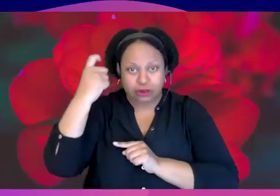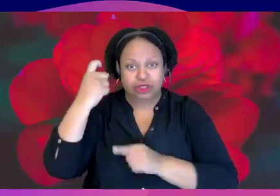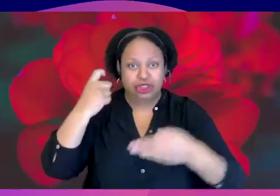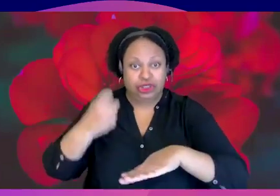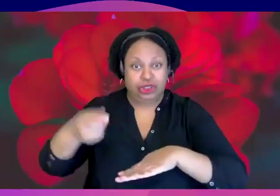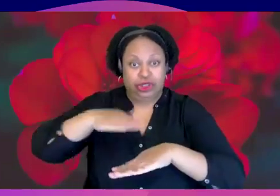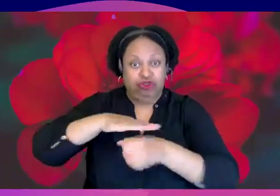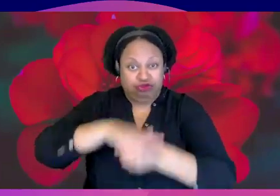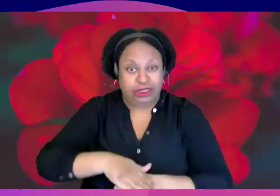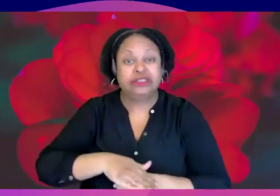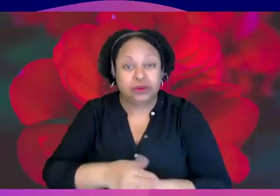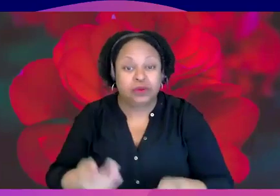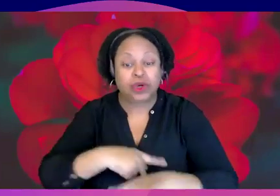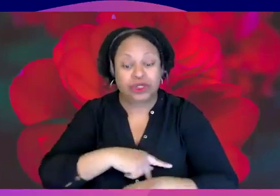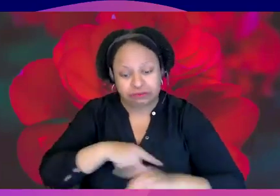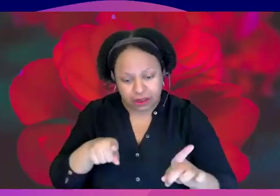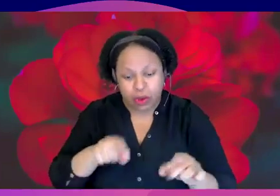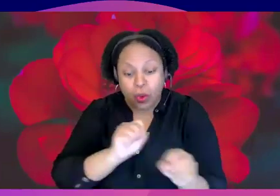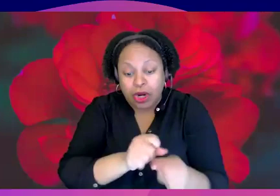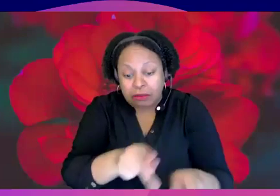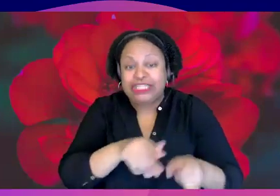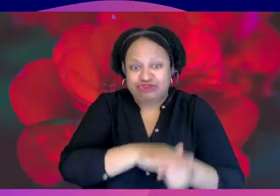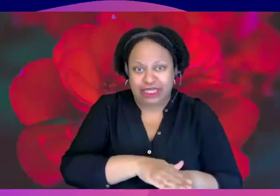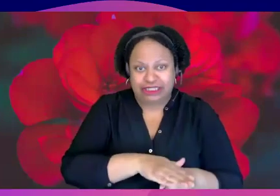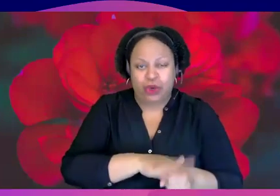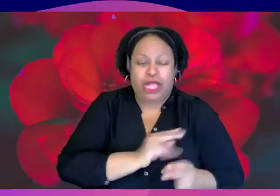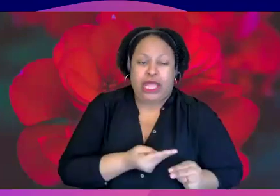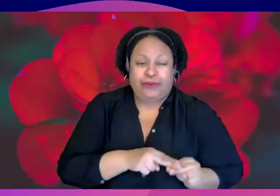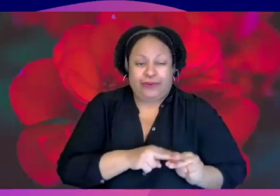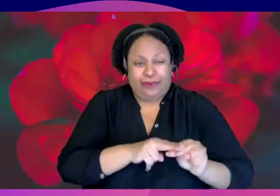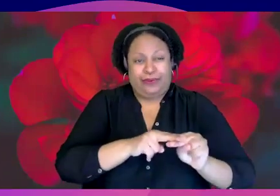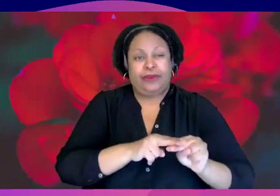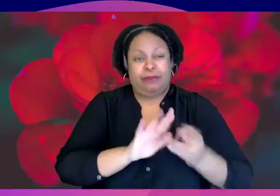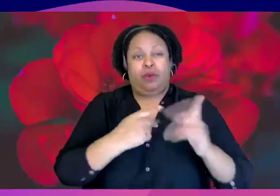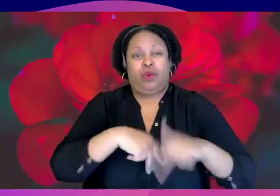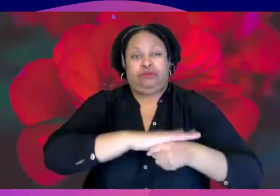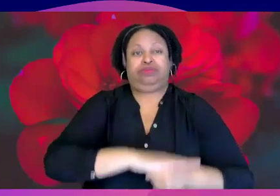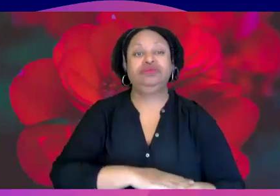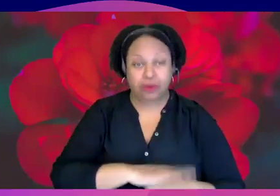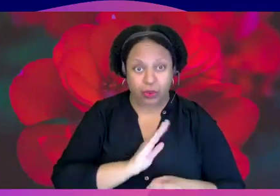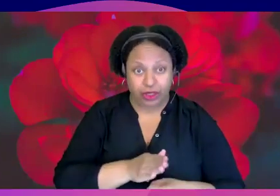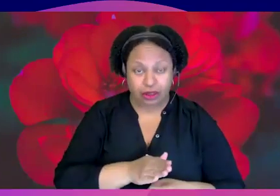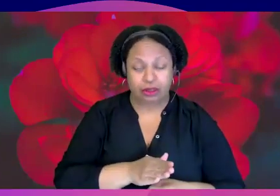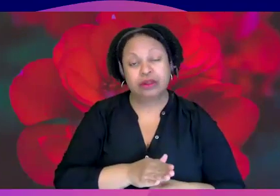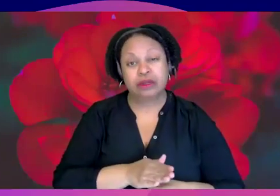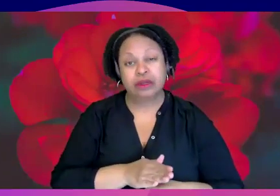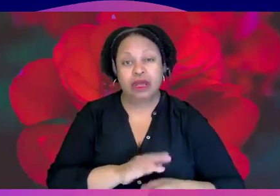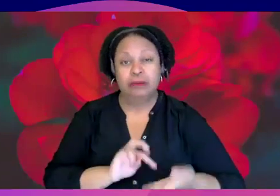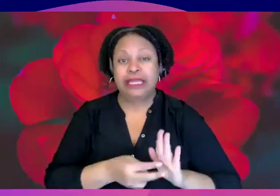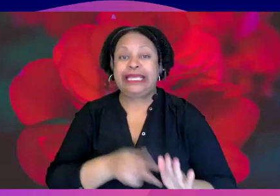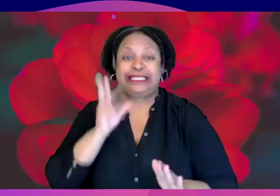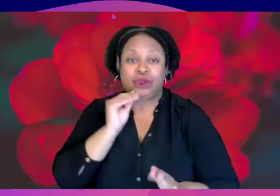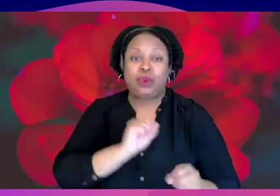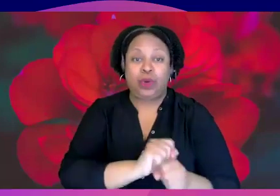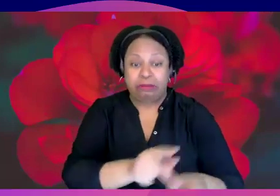that traumatic workplace stress can create an amplification so that the experience of workplace